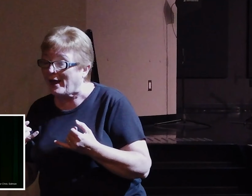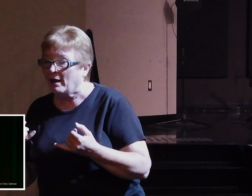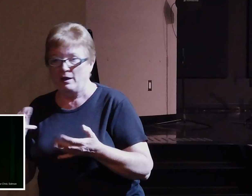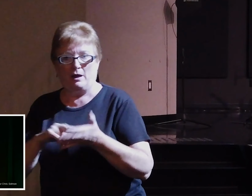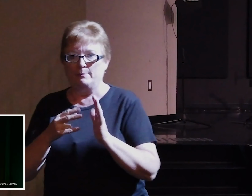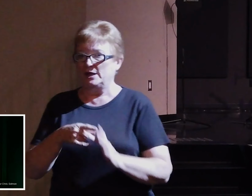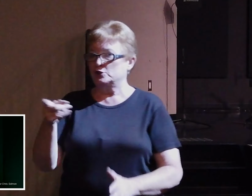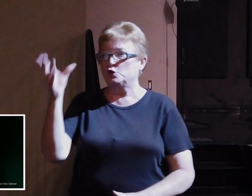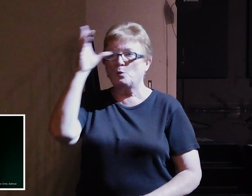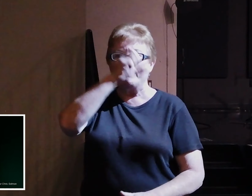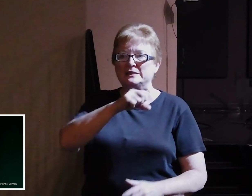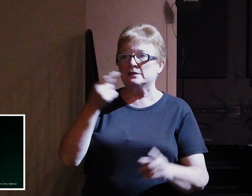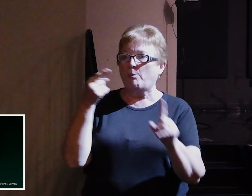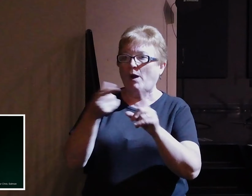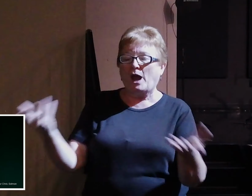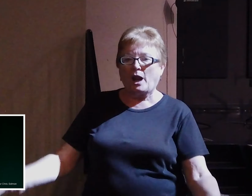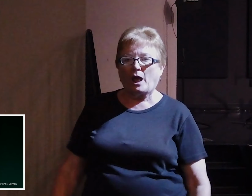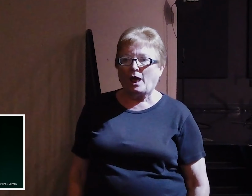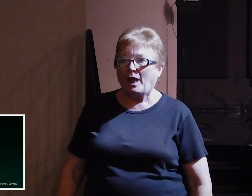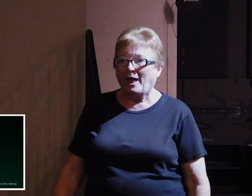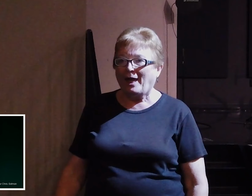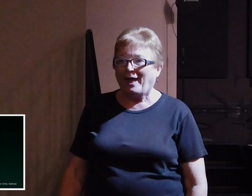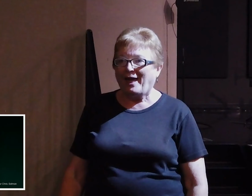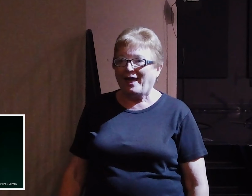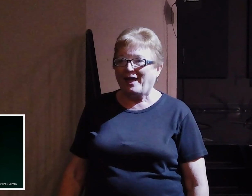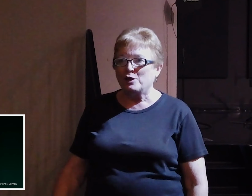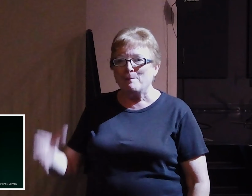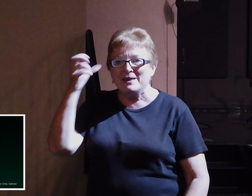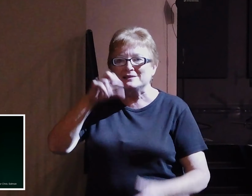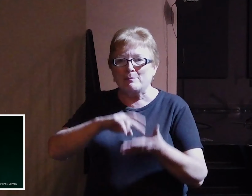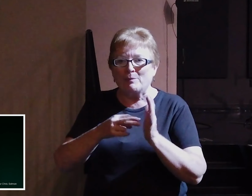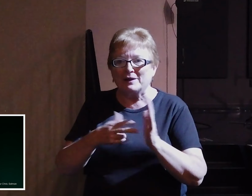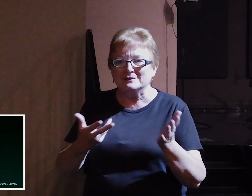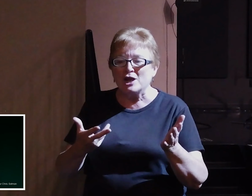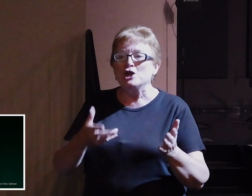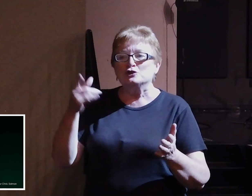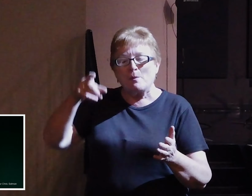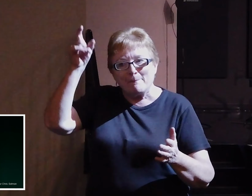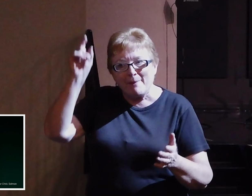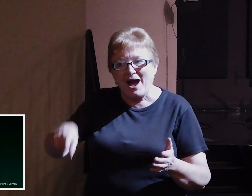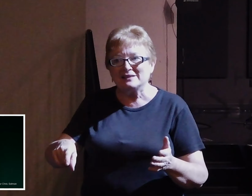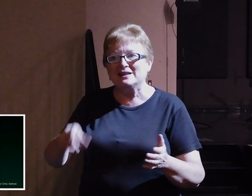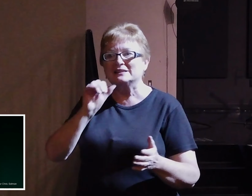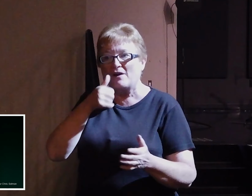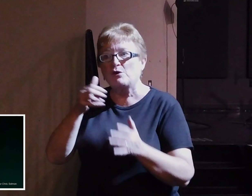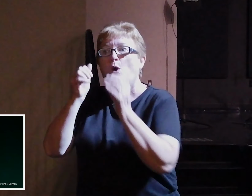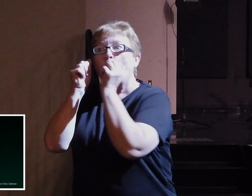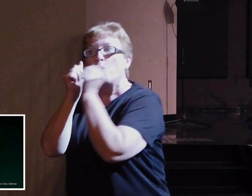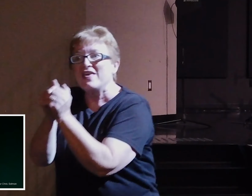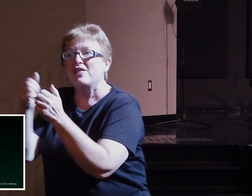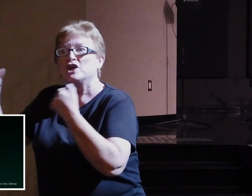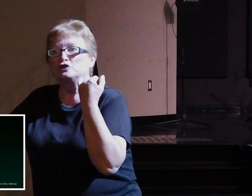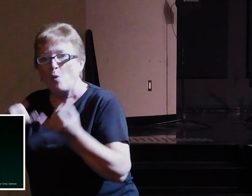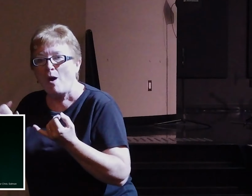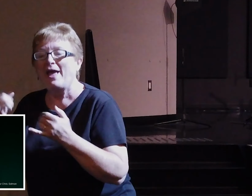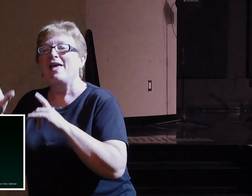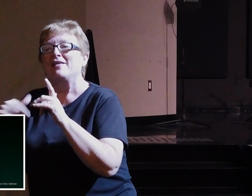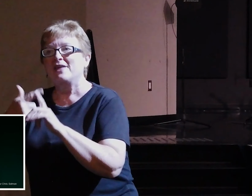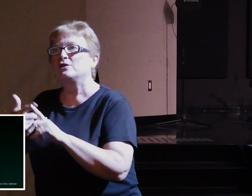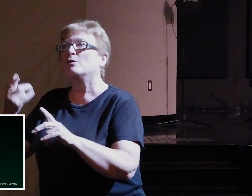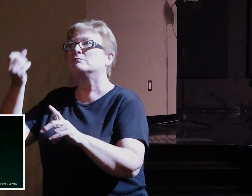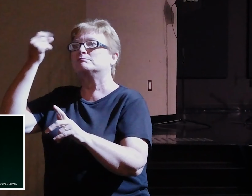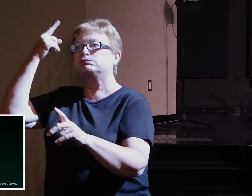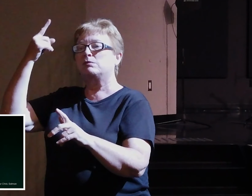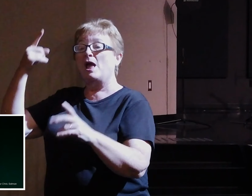The reality is throughout scripture, we see this often with Christians. The more you turn the pressure up, the